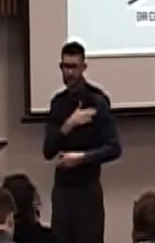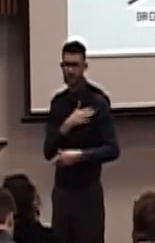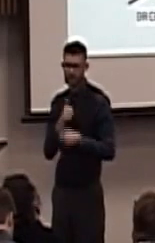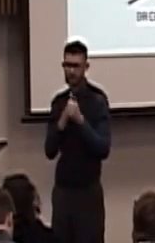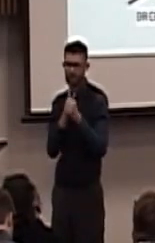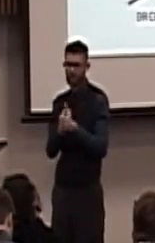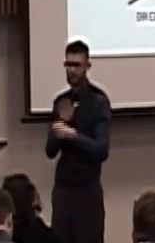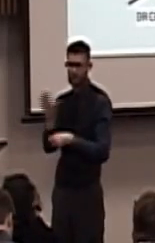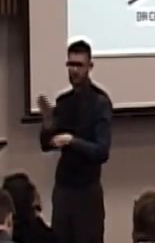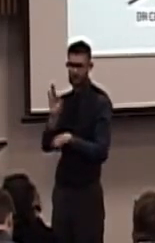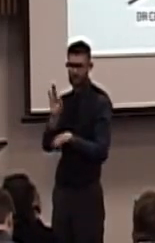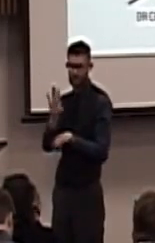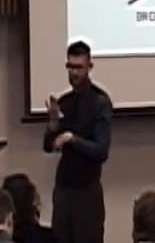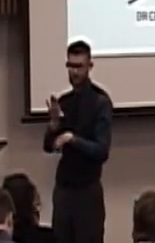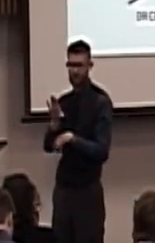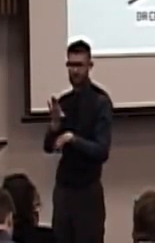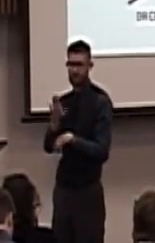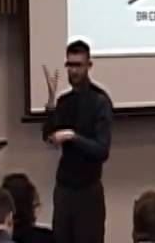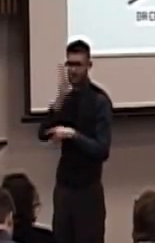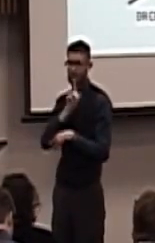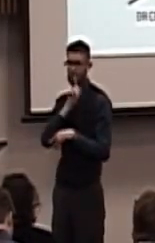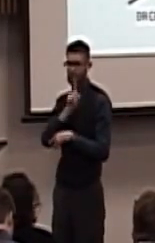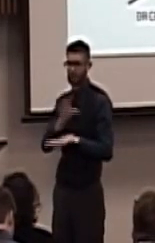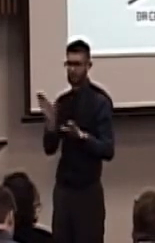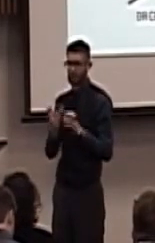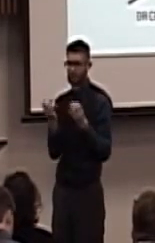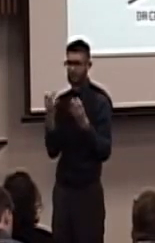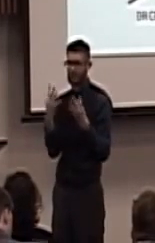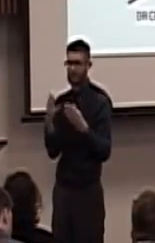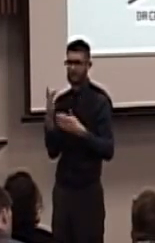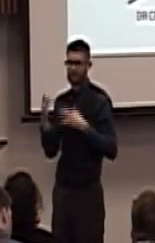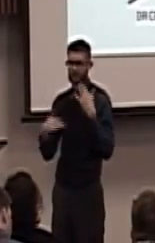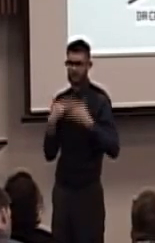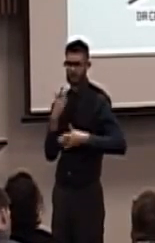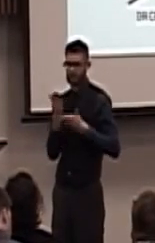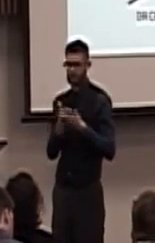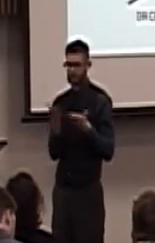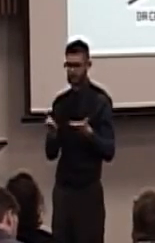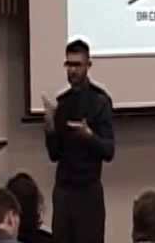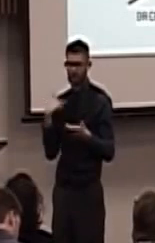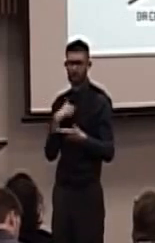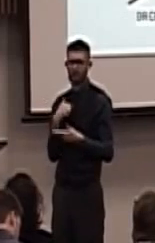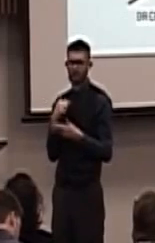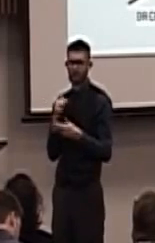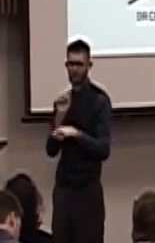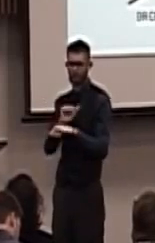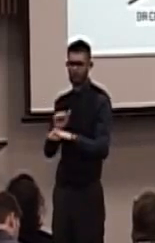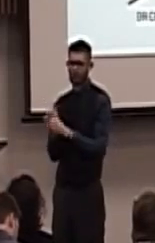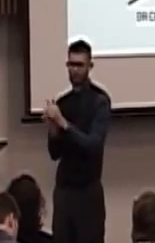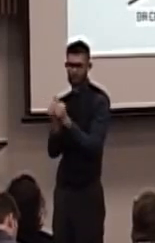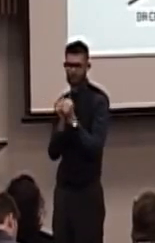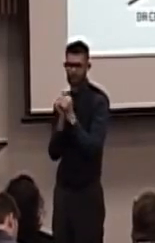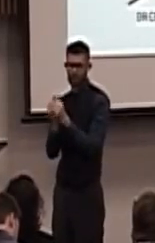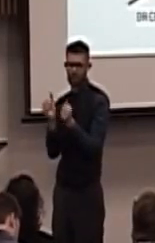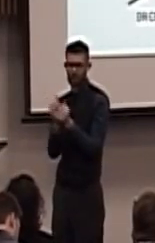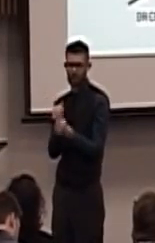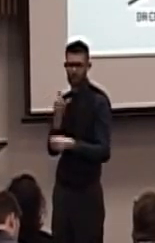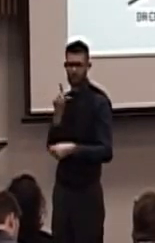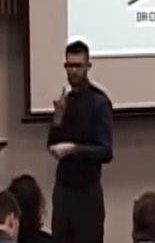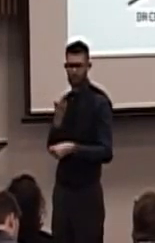is doing so many exciting things, and we're working together with 20